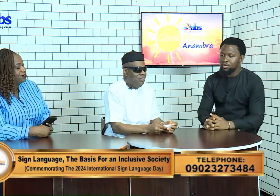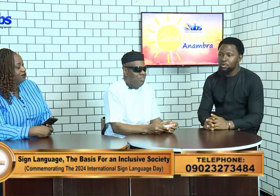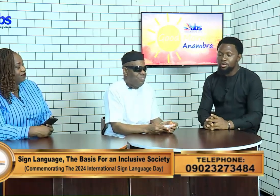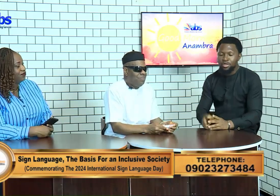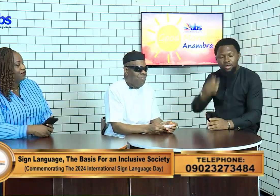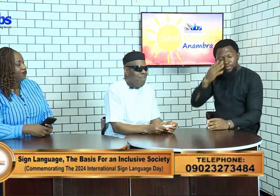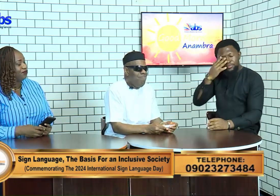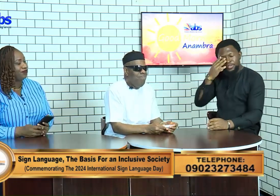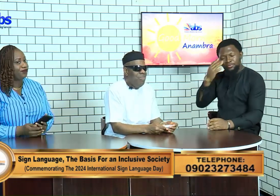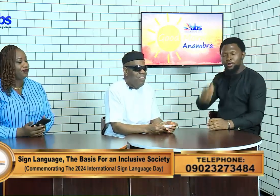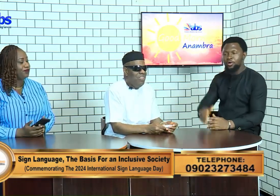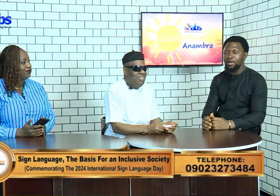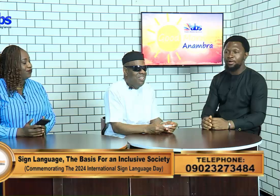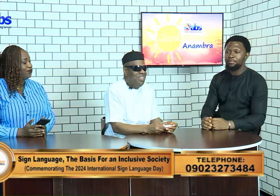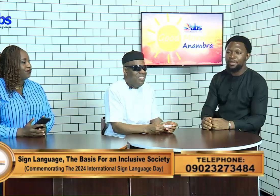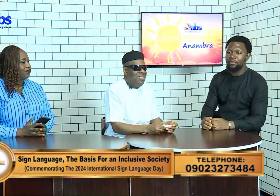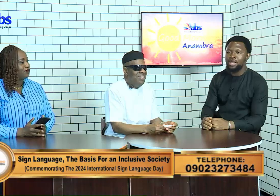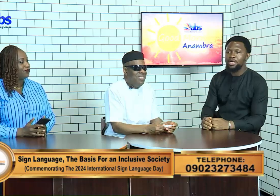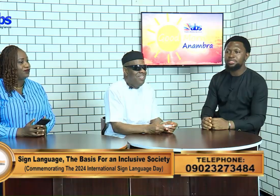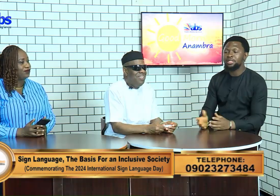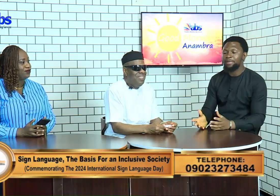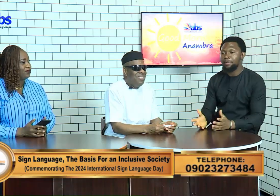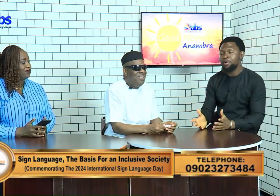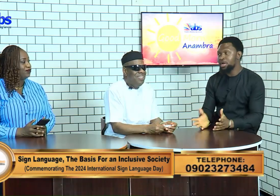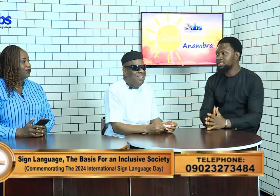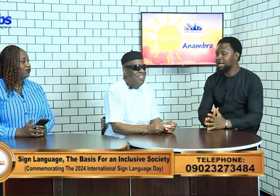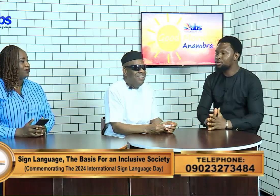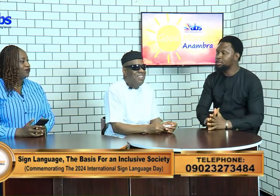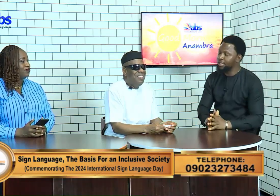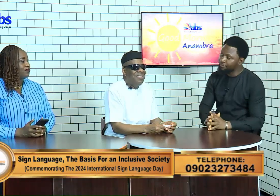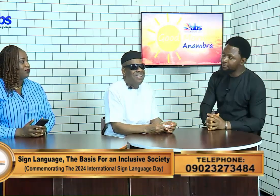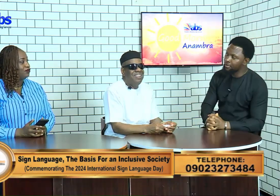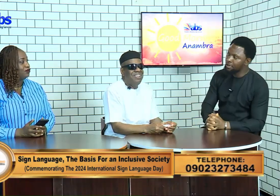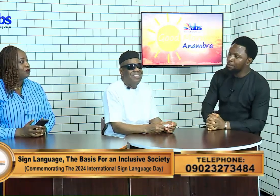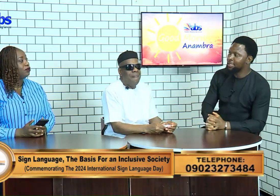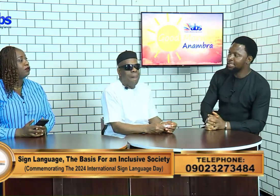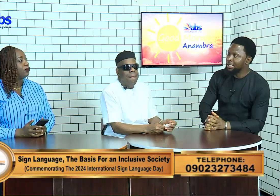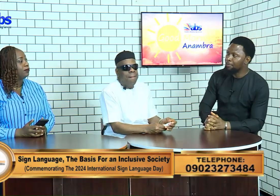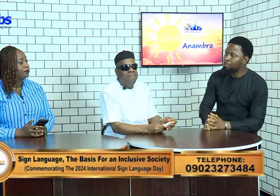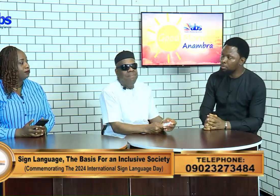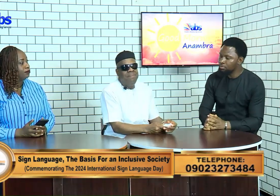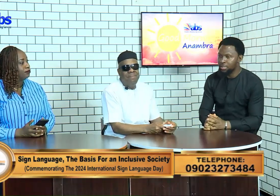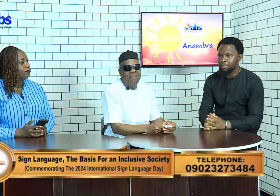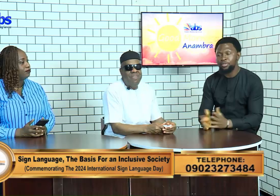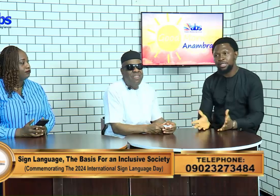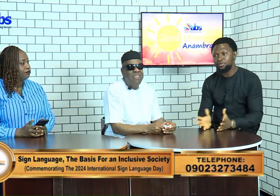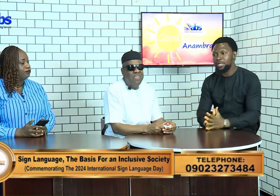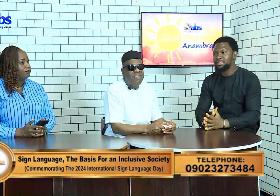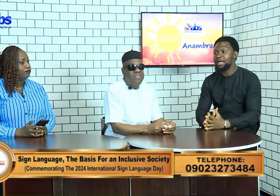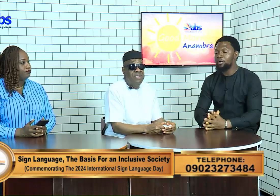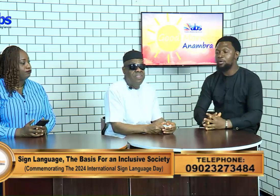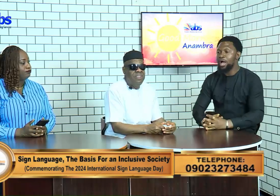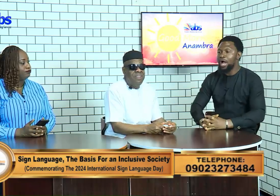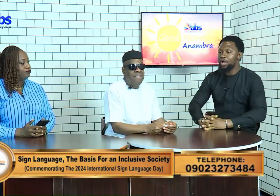language? Okay, first of all, I'd rather say that my parents are both deaf. My dad and my mom, they are both deaf. So